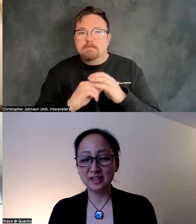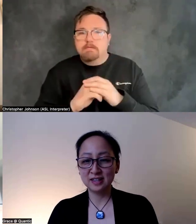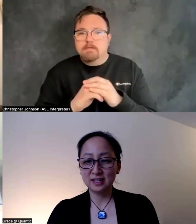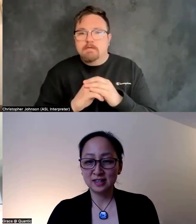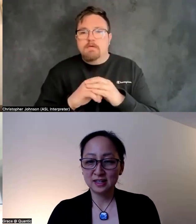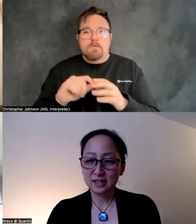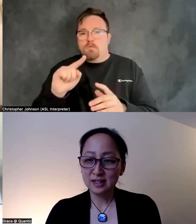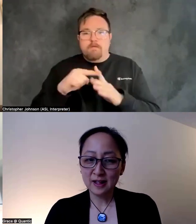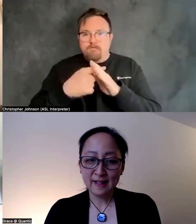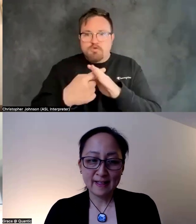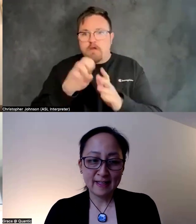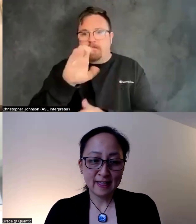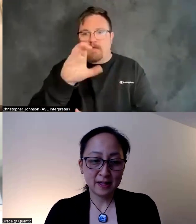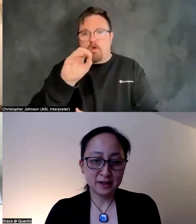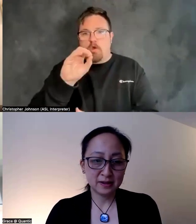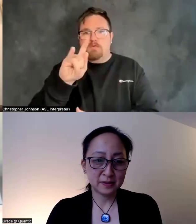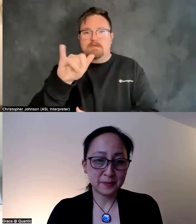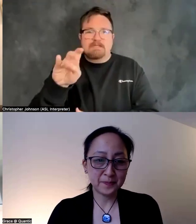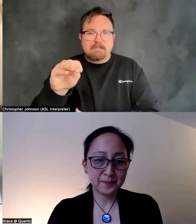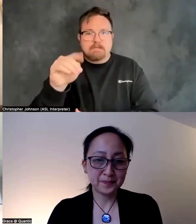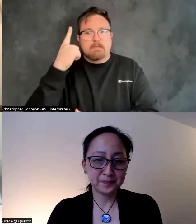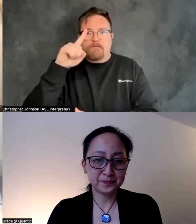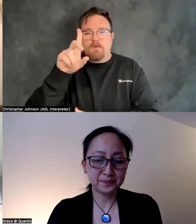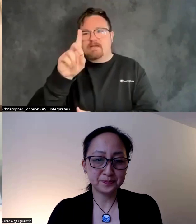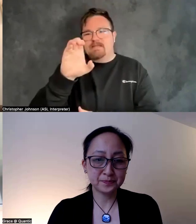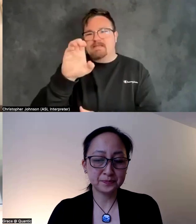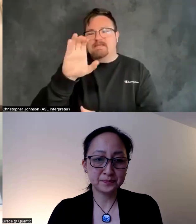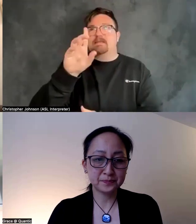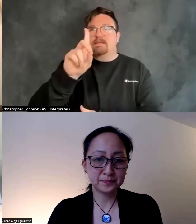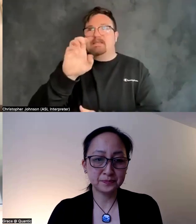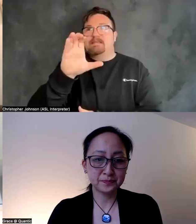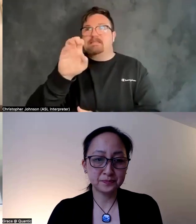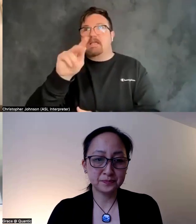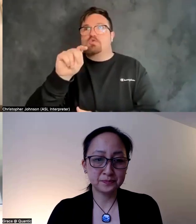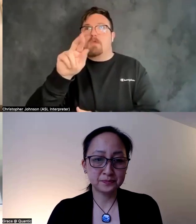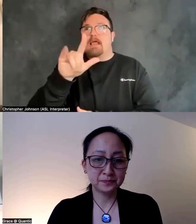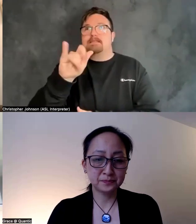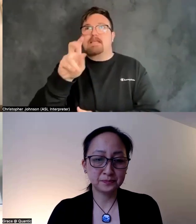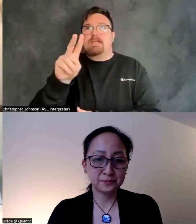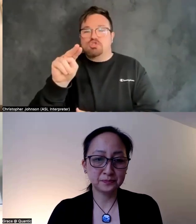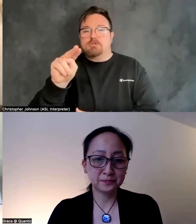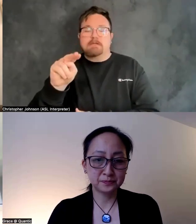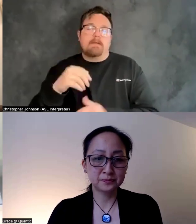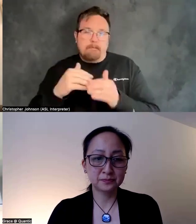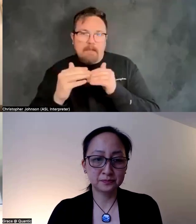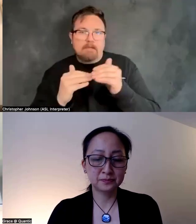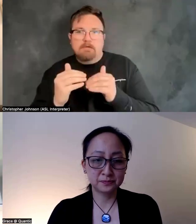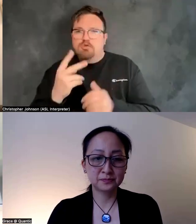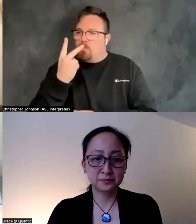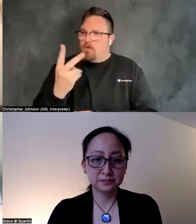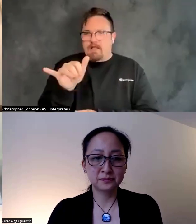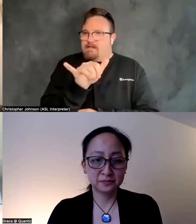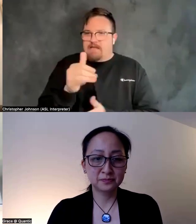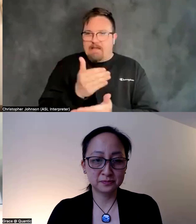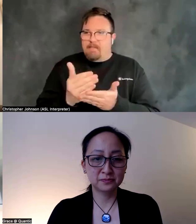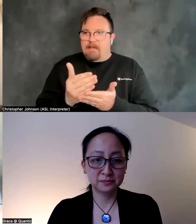for decentralization sale. We are also looking at the same thing over the next, maybe in the next month or so.